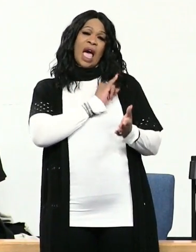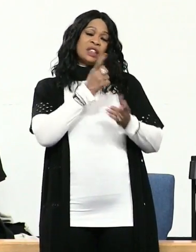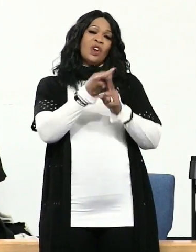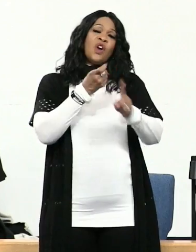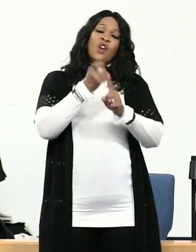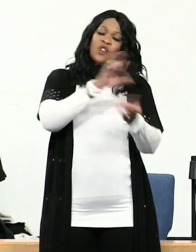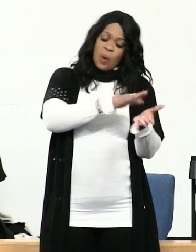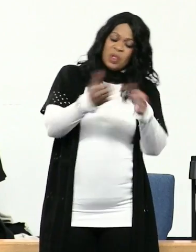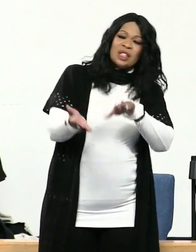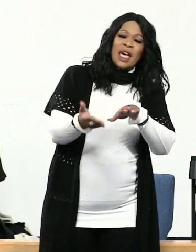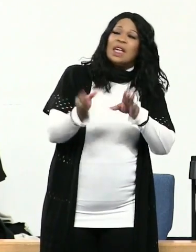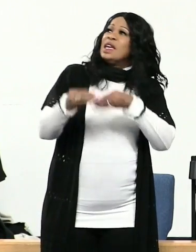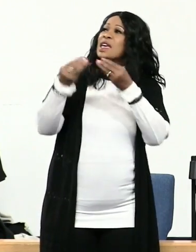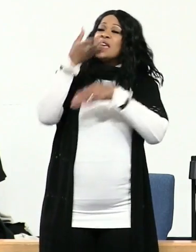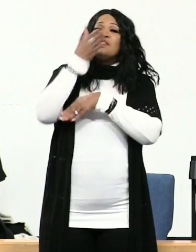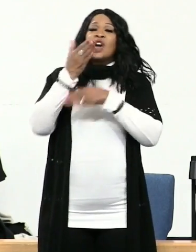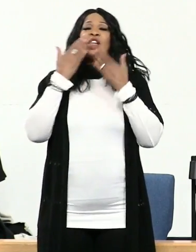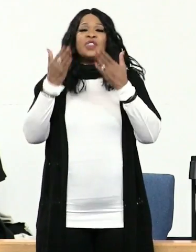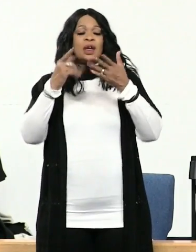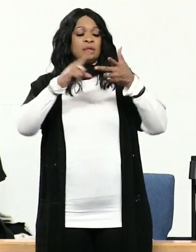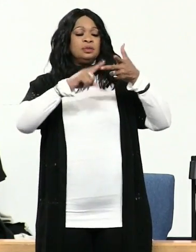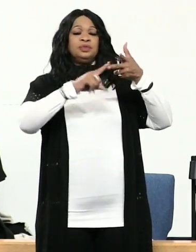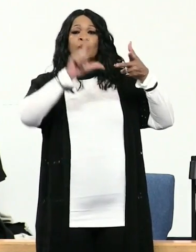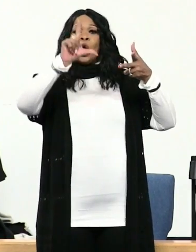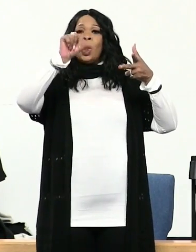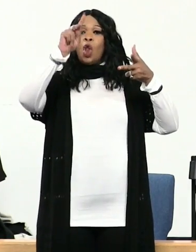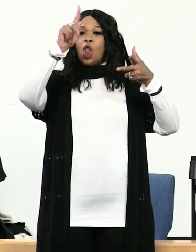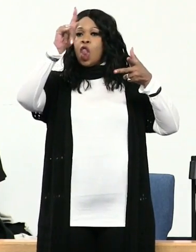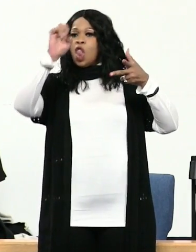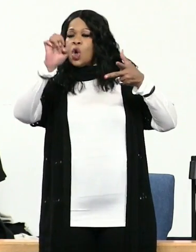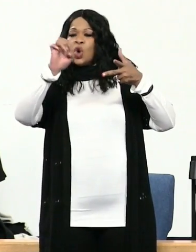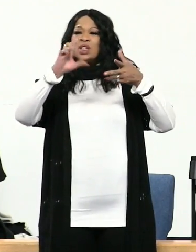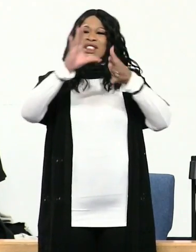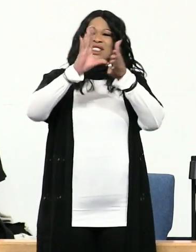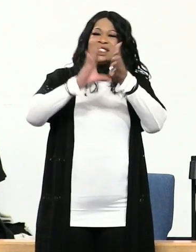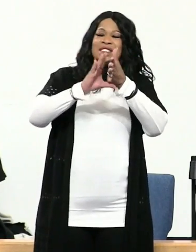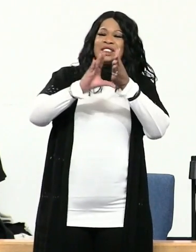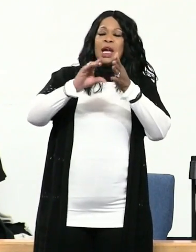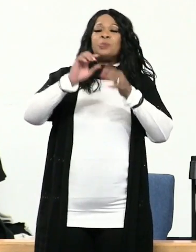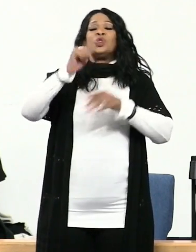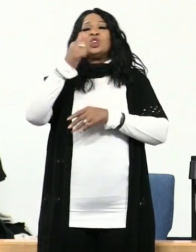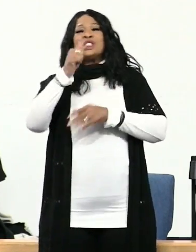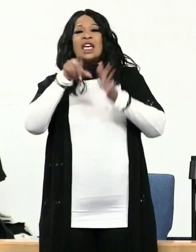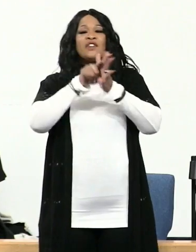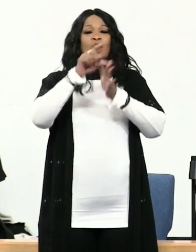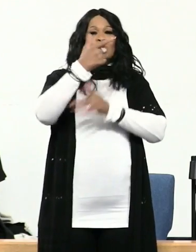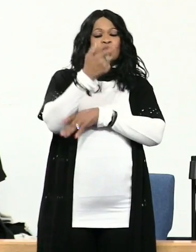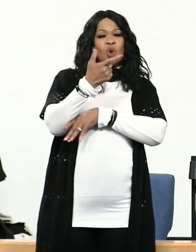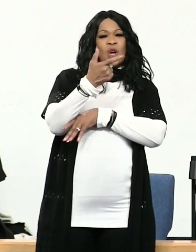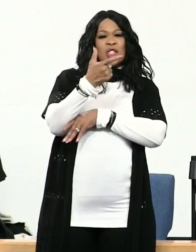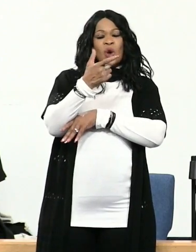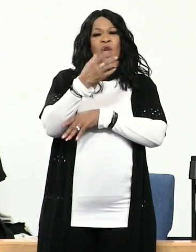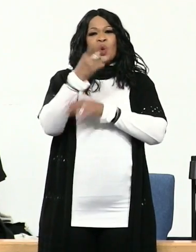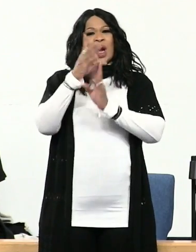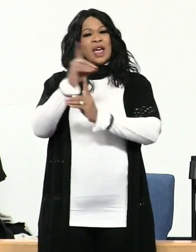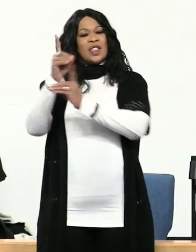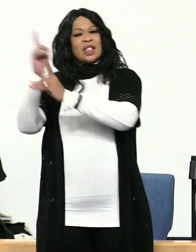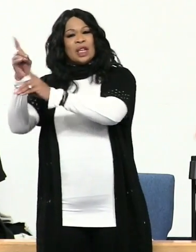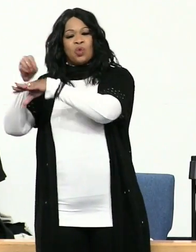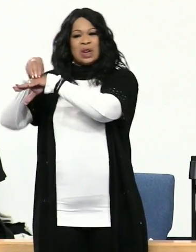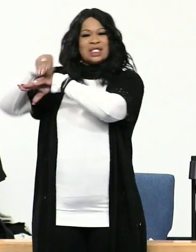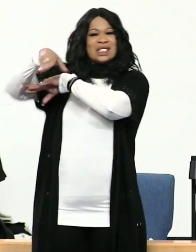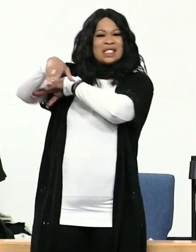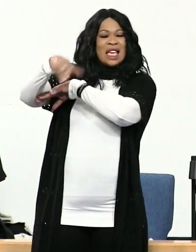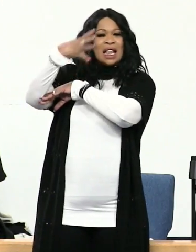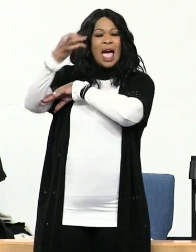Father thanks. In Luke chapter 10, verse 21, when the 70 disciples were sent out and